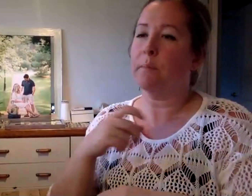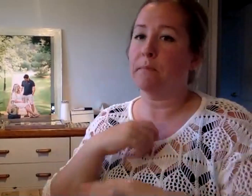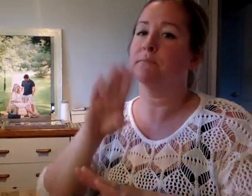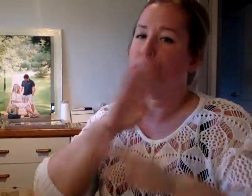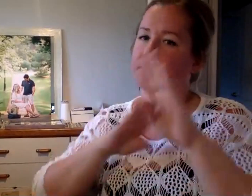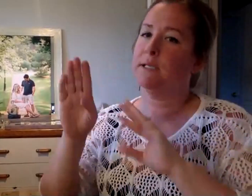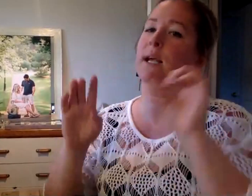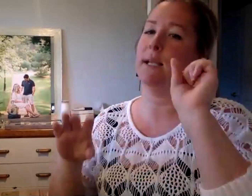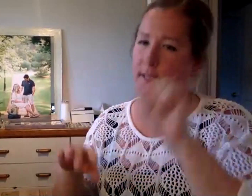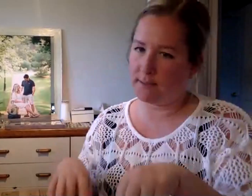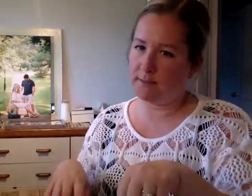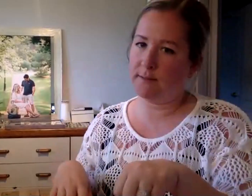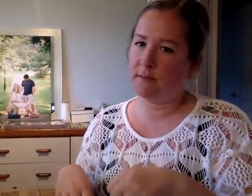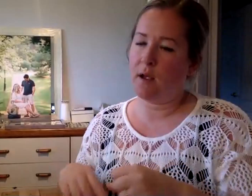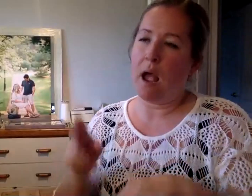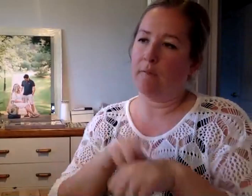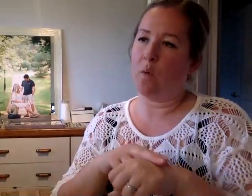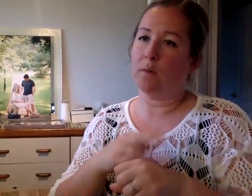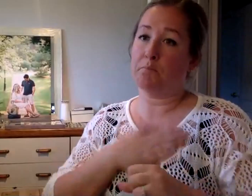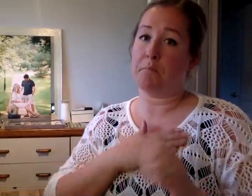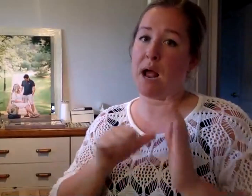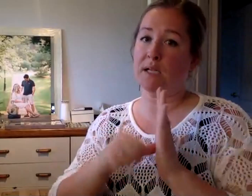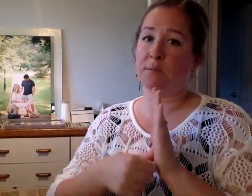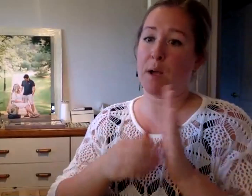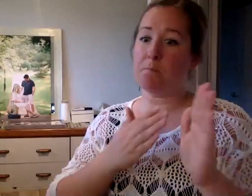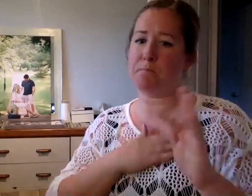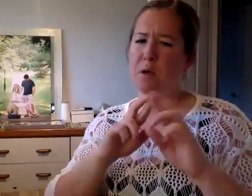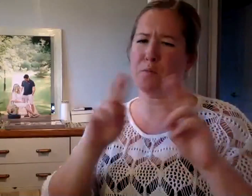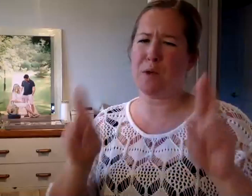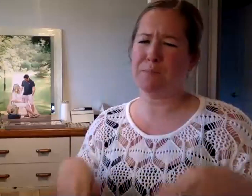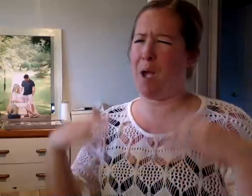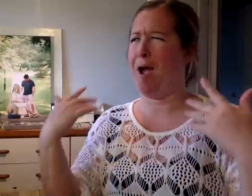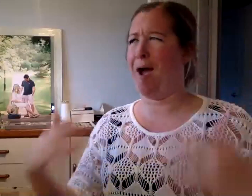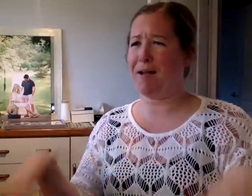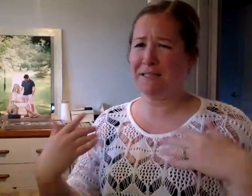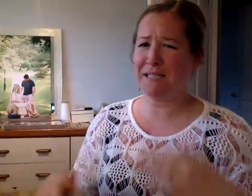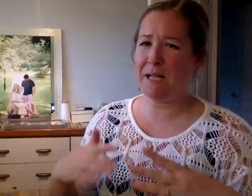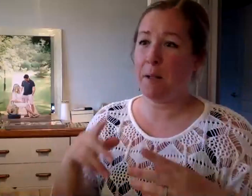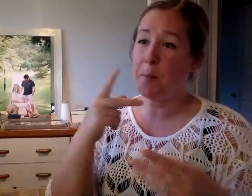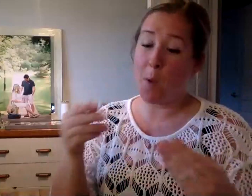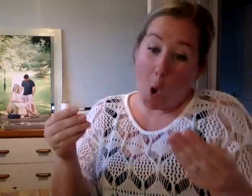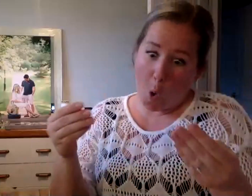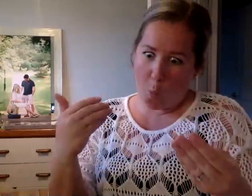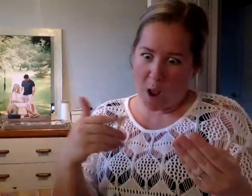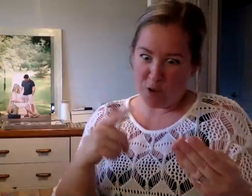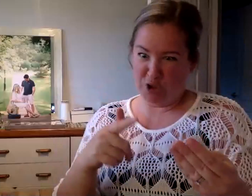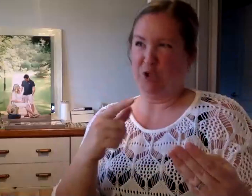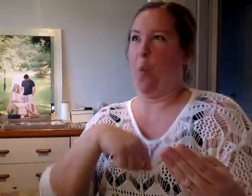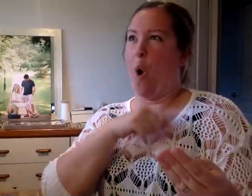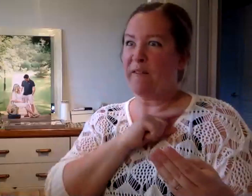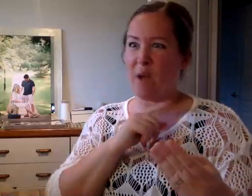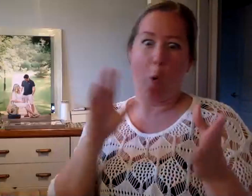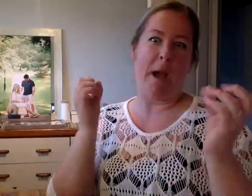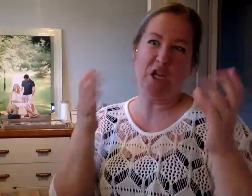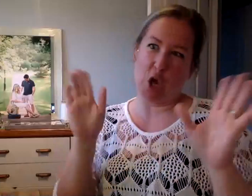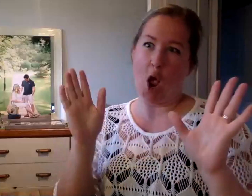Not everything's perfect, but it's very frustrating for sure. Of course, my impression on my resume, I look really good. People are like,